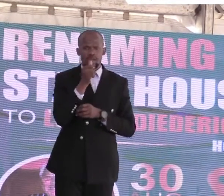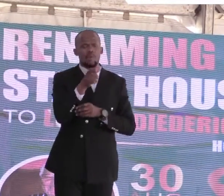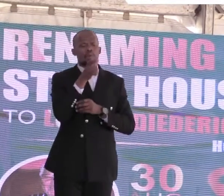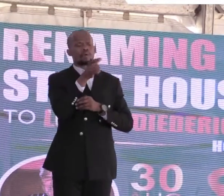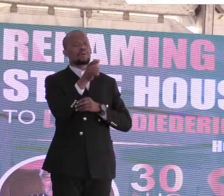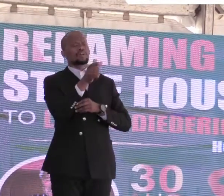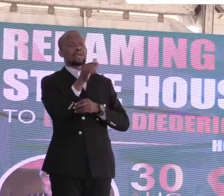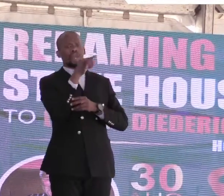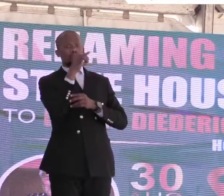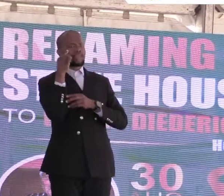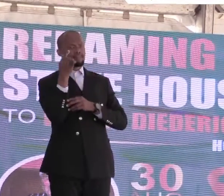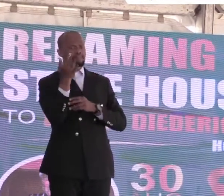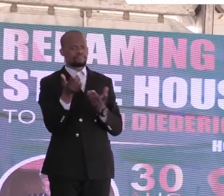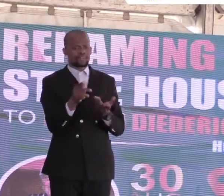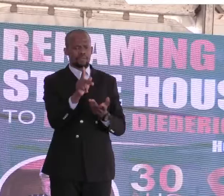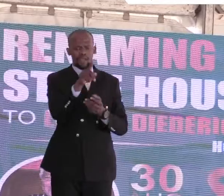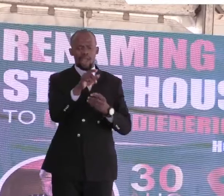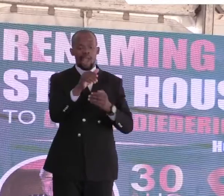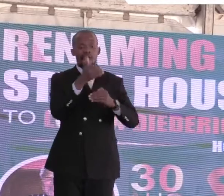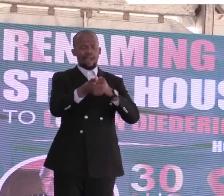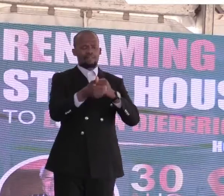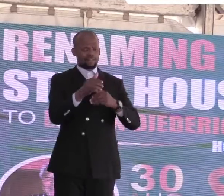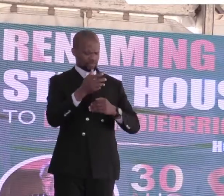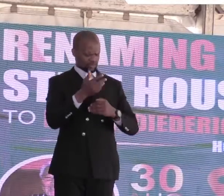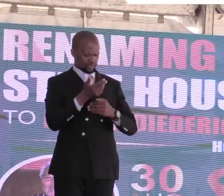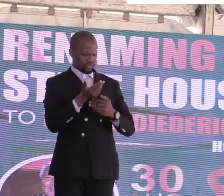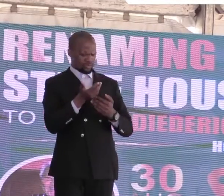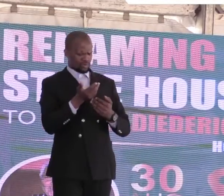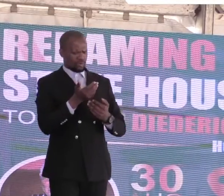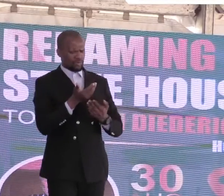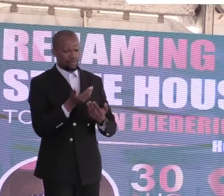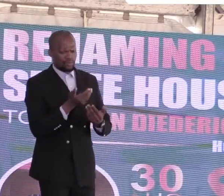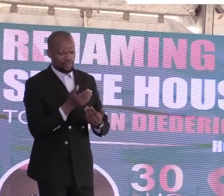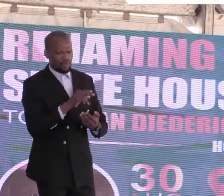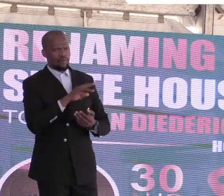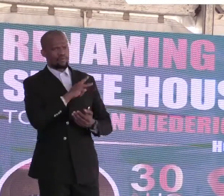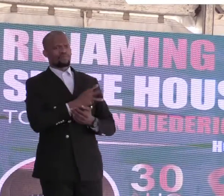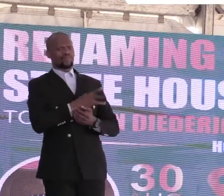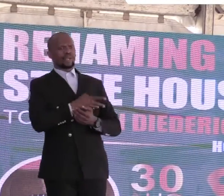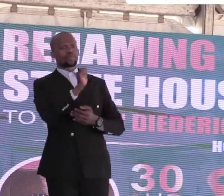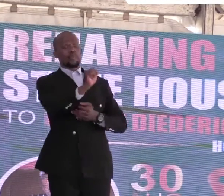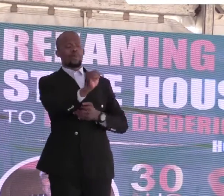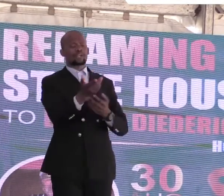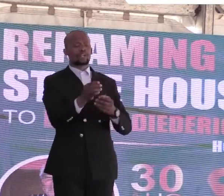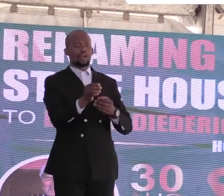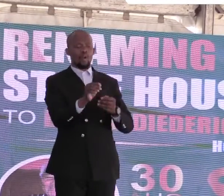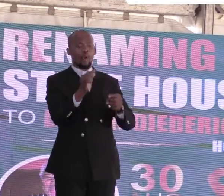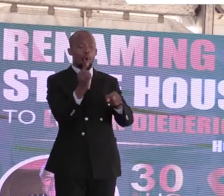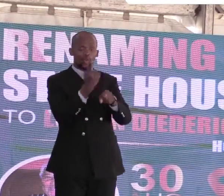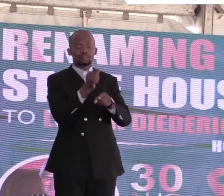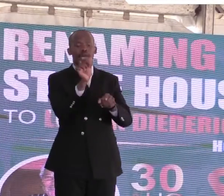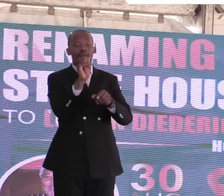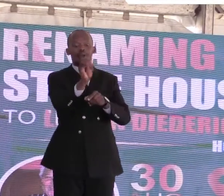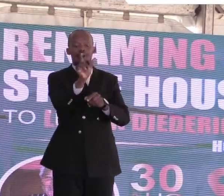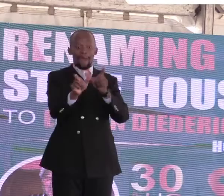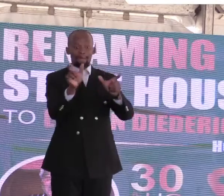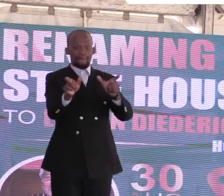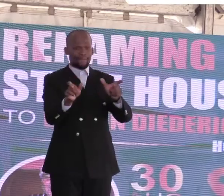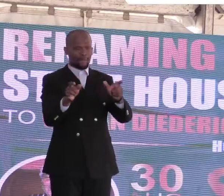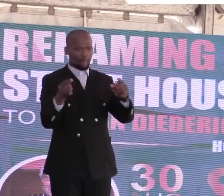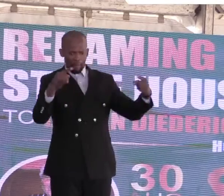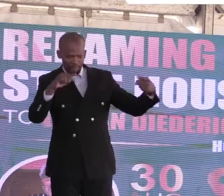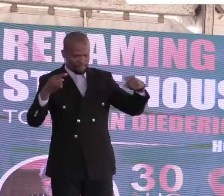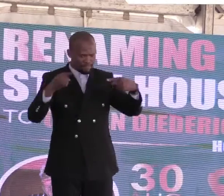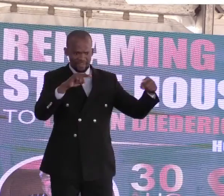lamhlaba waseGqeberha after his wife, Lady Elizabeth. Basoloko bekhona abaphikisayo. That is the